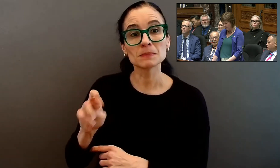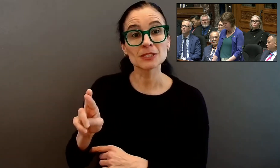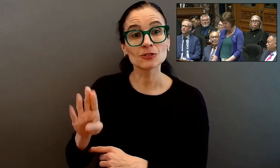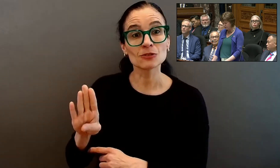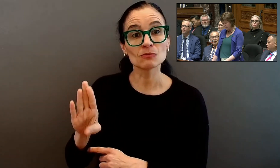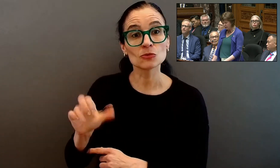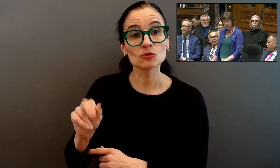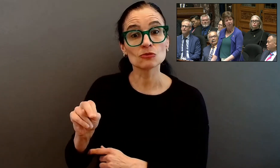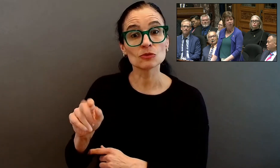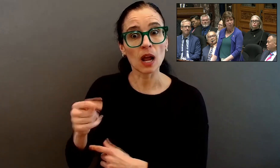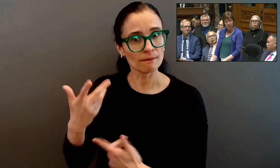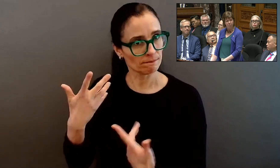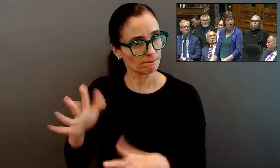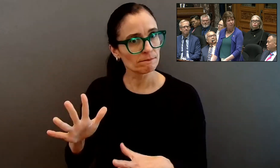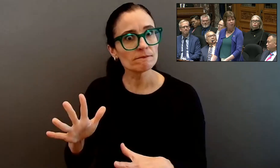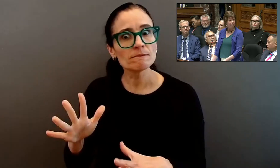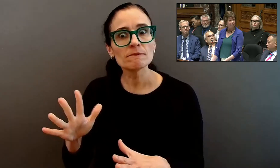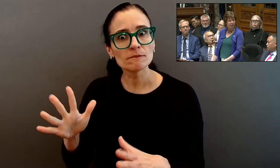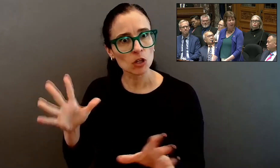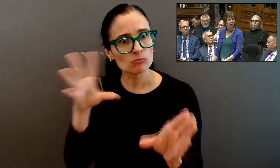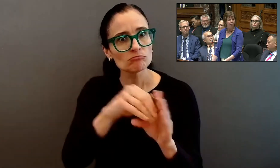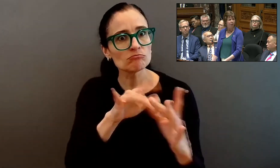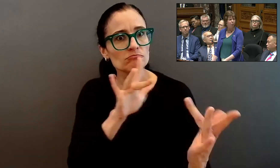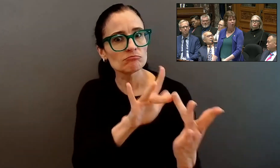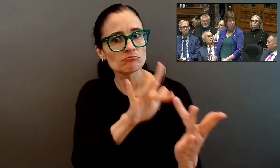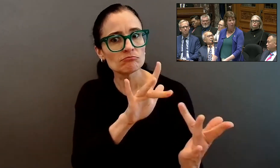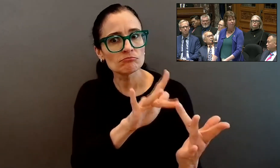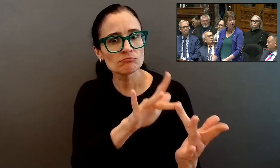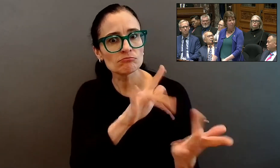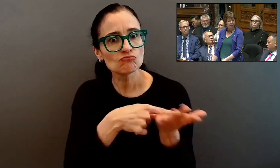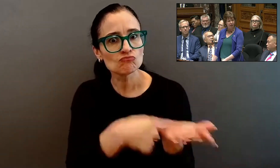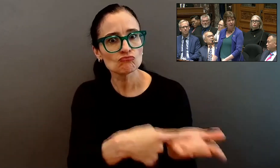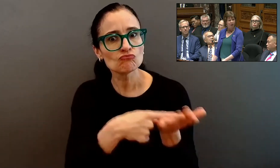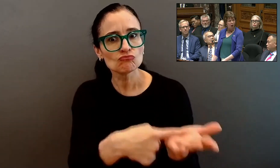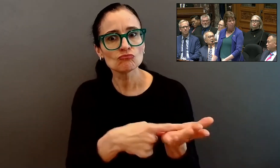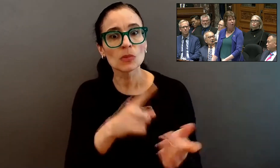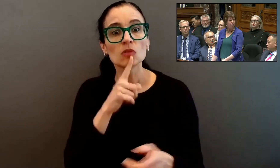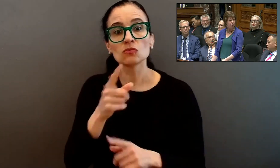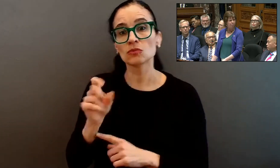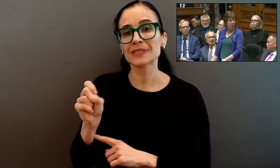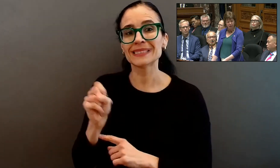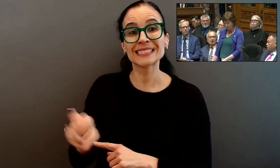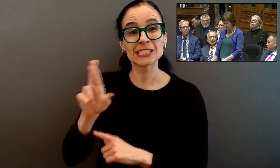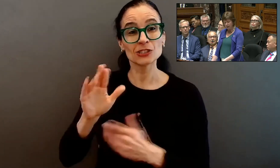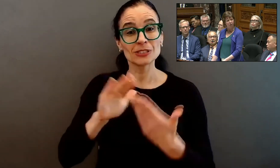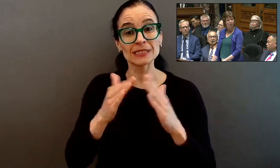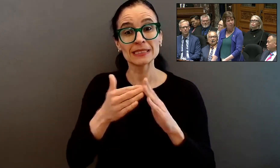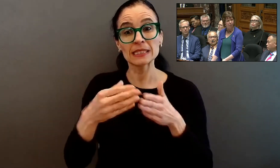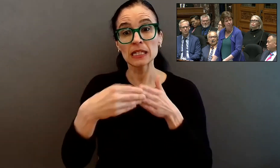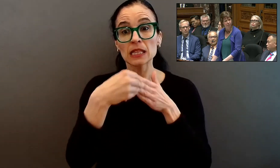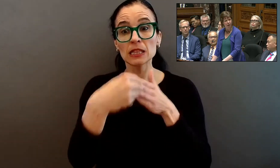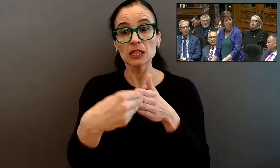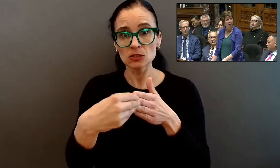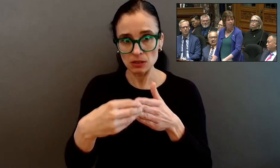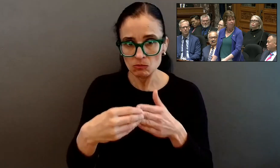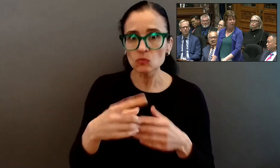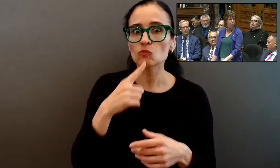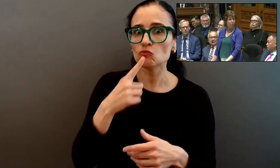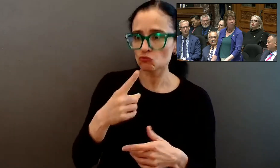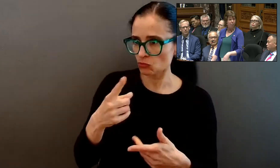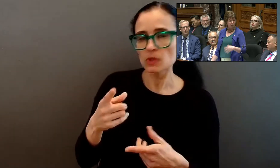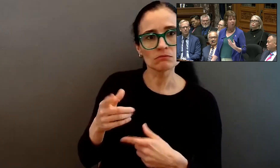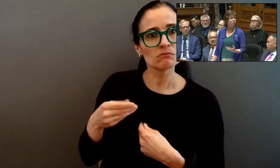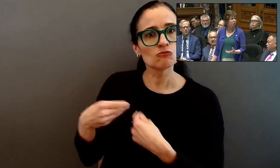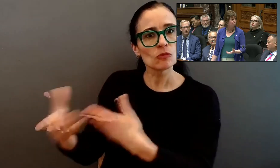generously offered to loan him office space to carry out his work. We're grateful for that partnership and that offer